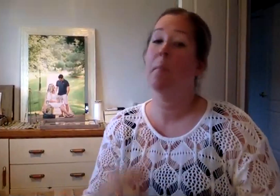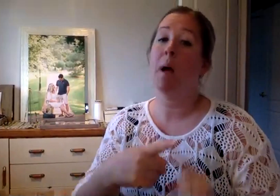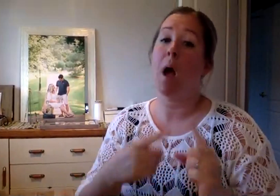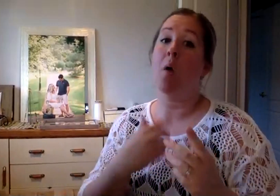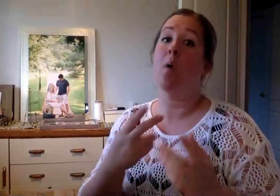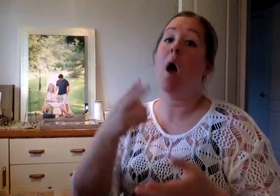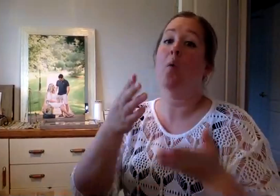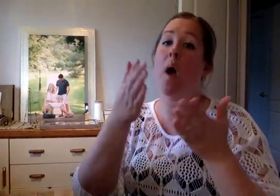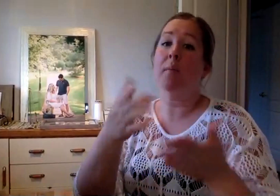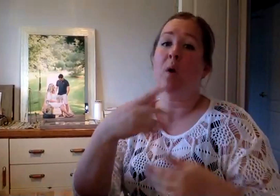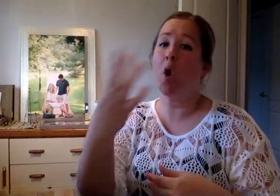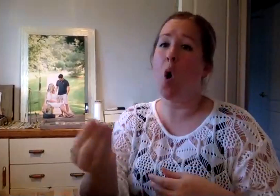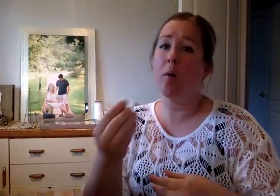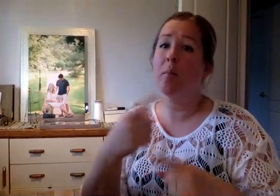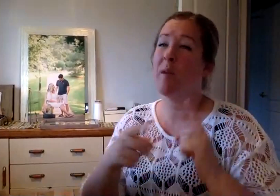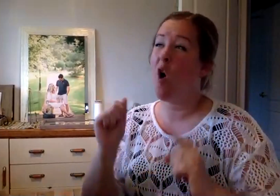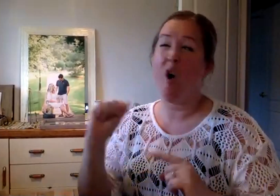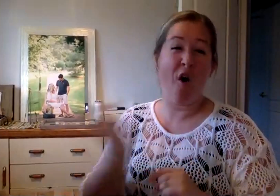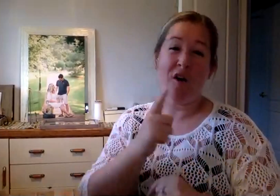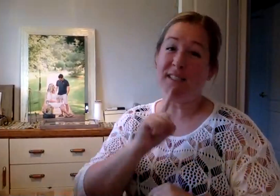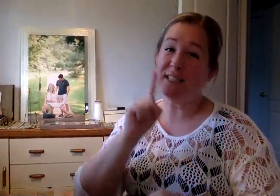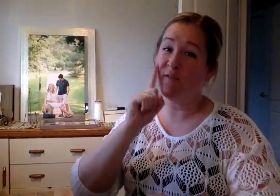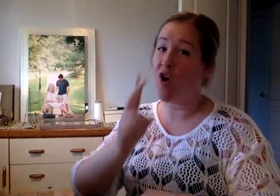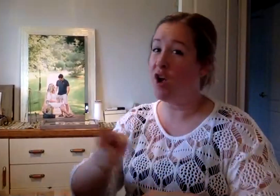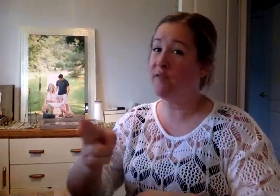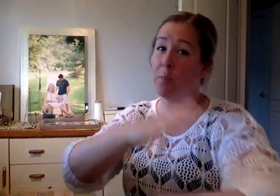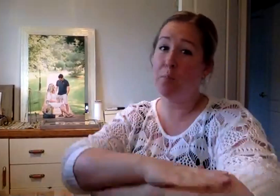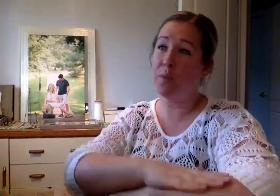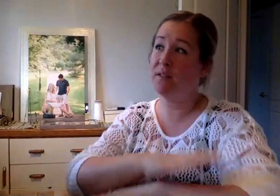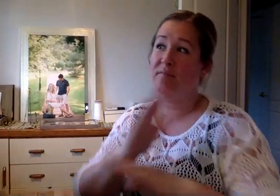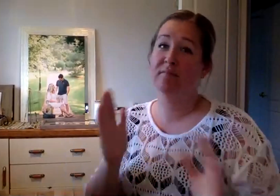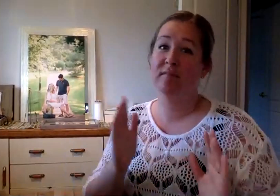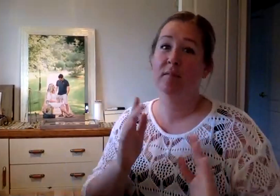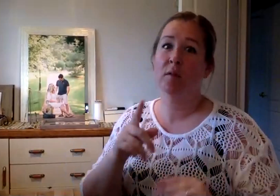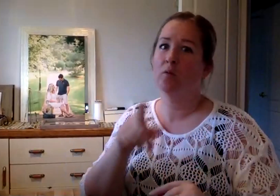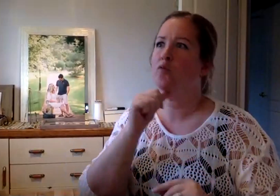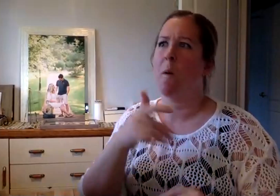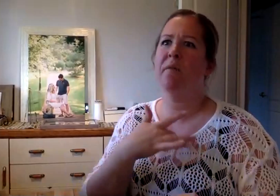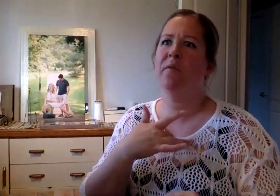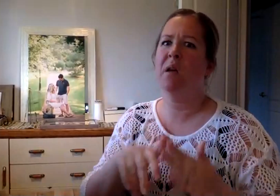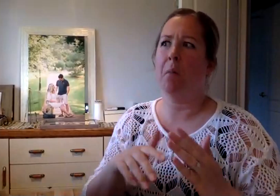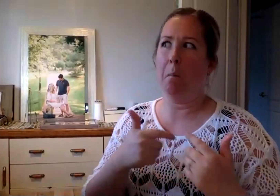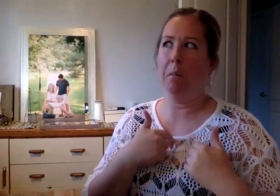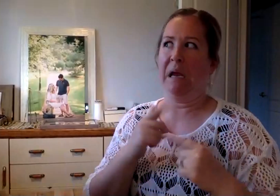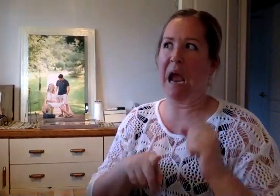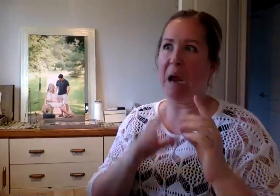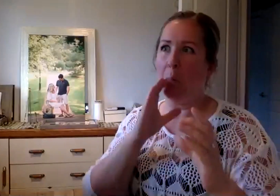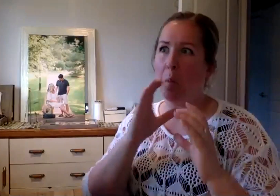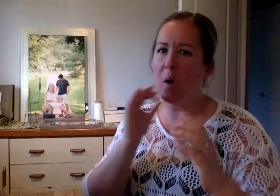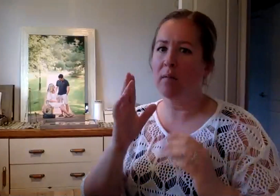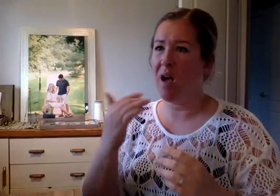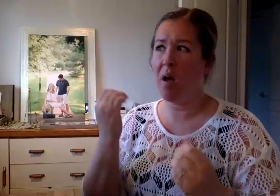I suggest that I highly recommend. You'll really get to see deaf and hard of hearing, but a lot of